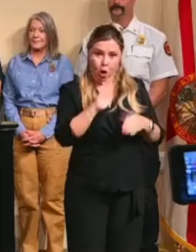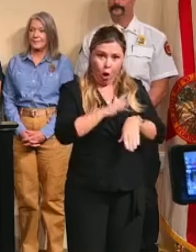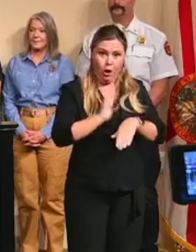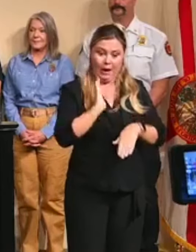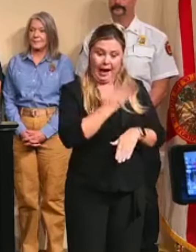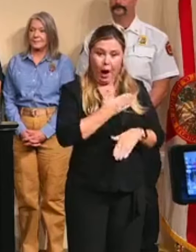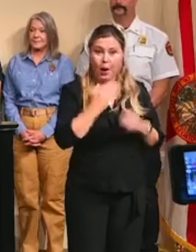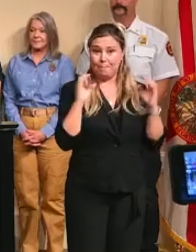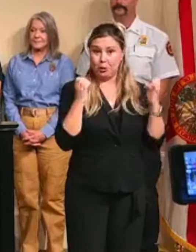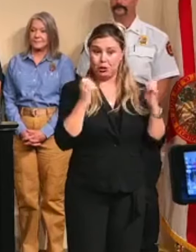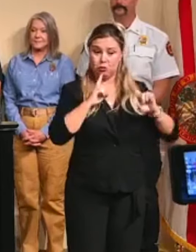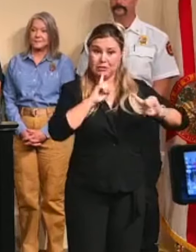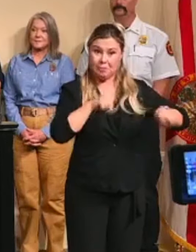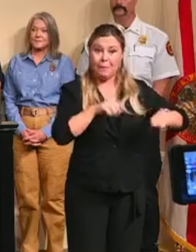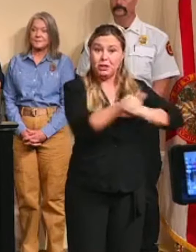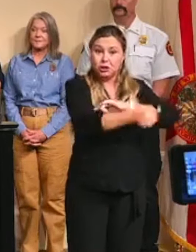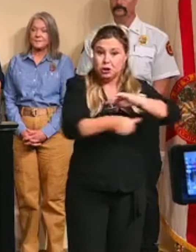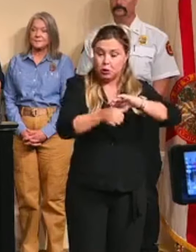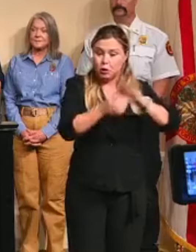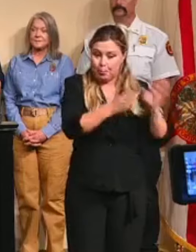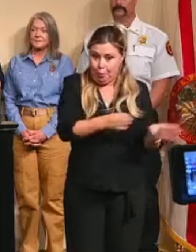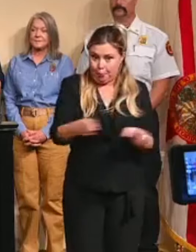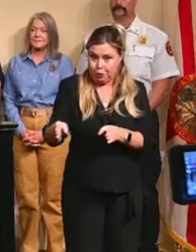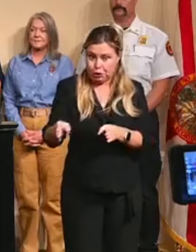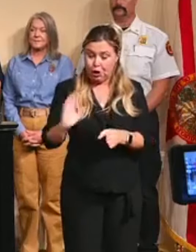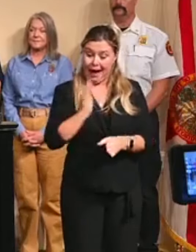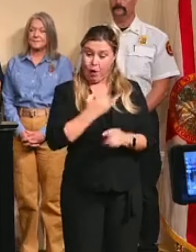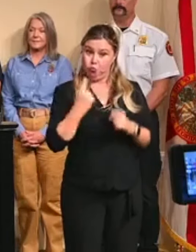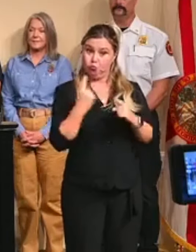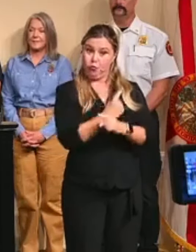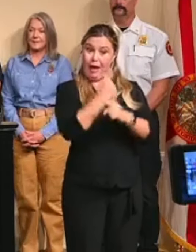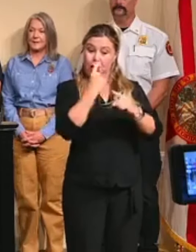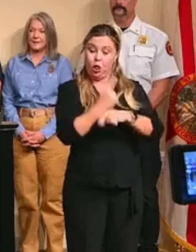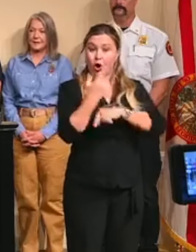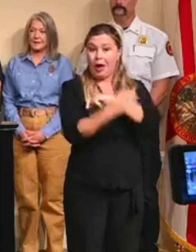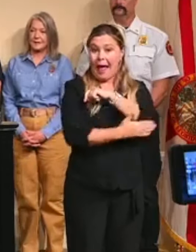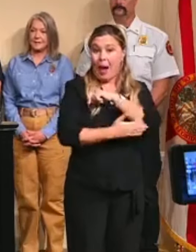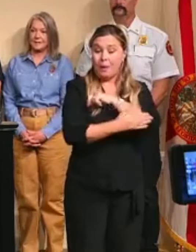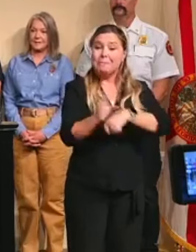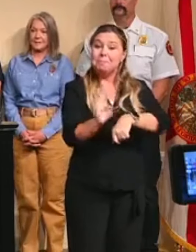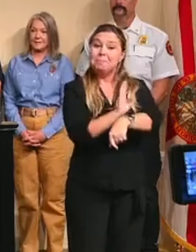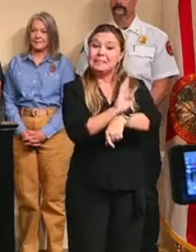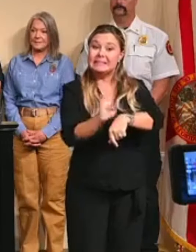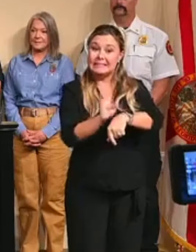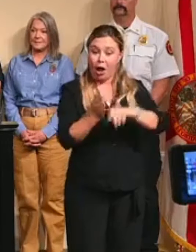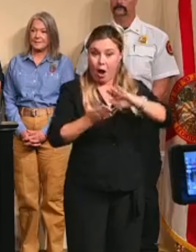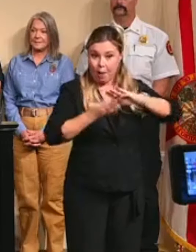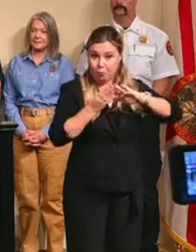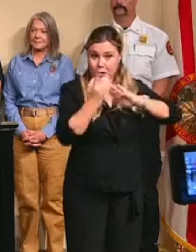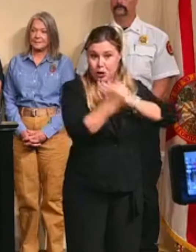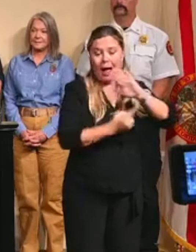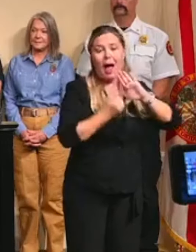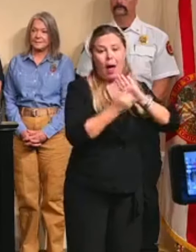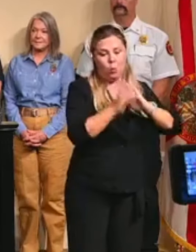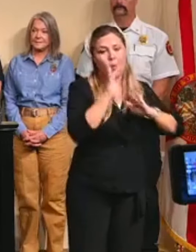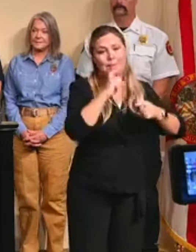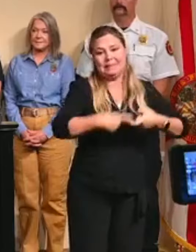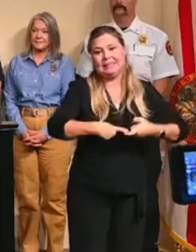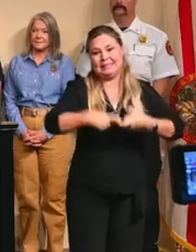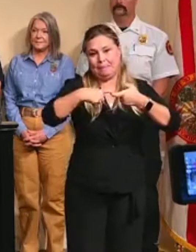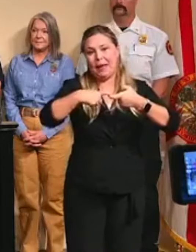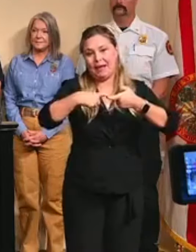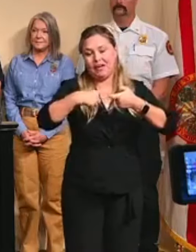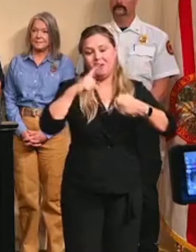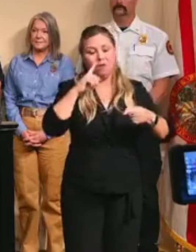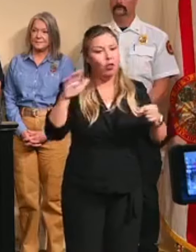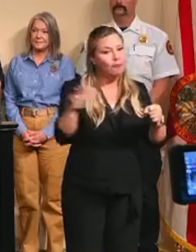emergency response and shelter preparation. Our regular county business facilities operation hours will be suspended